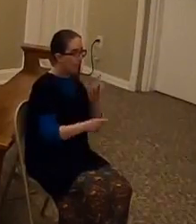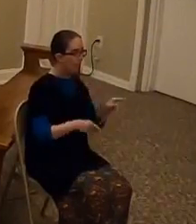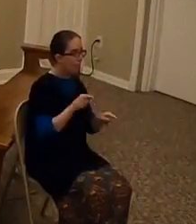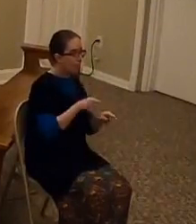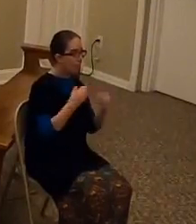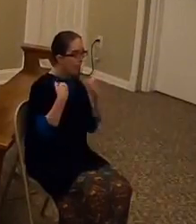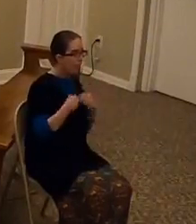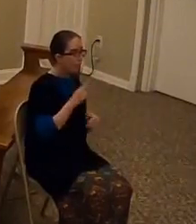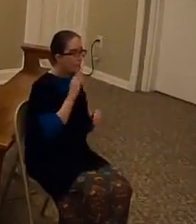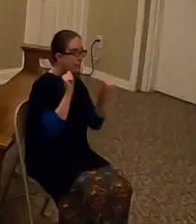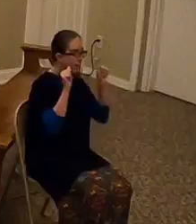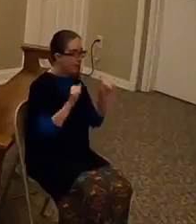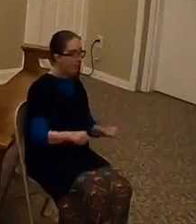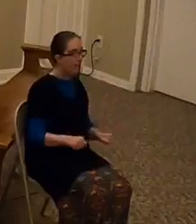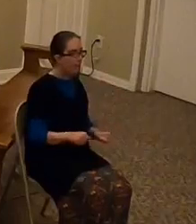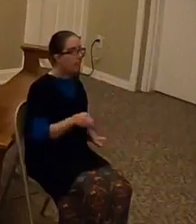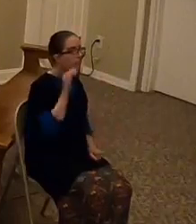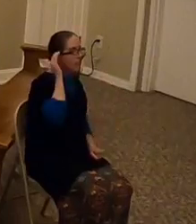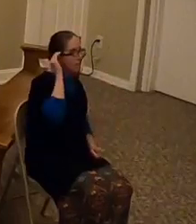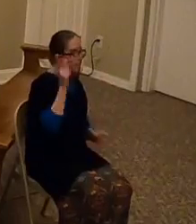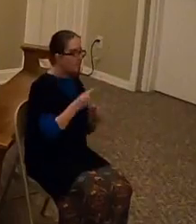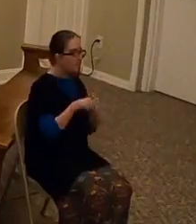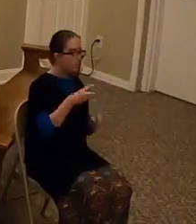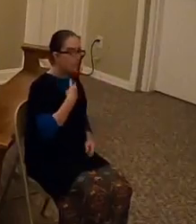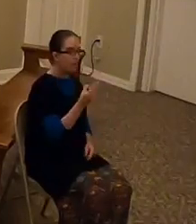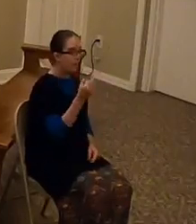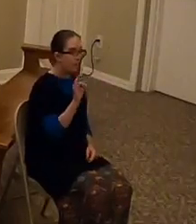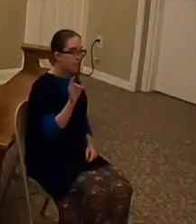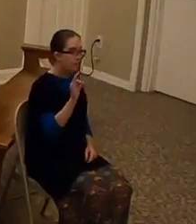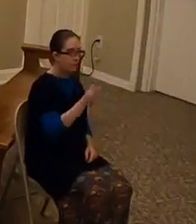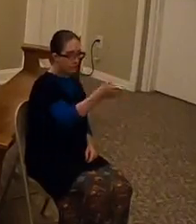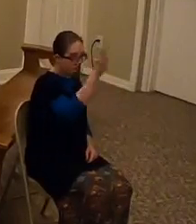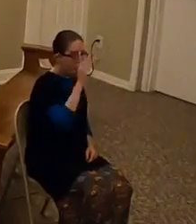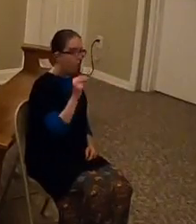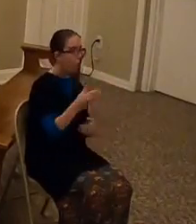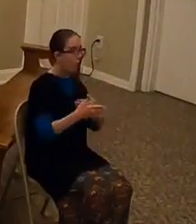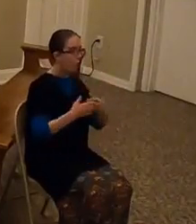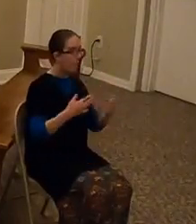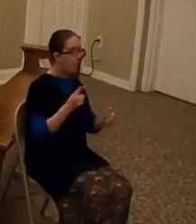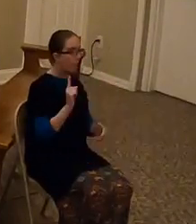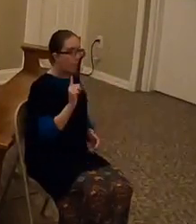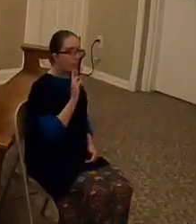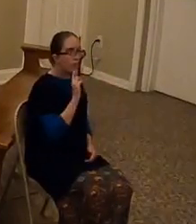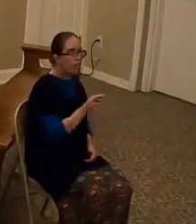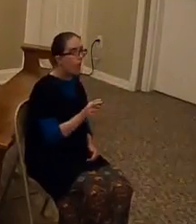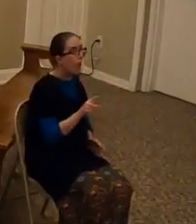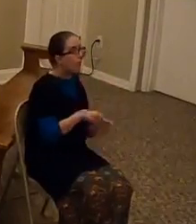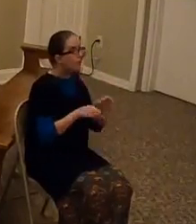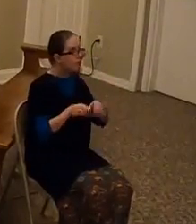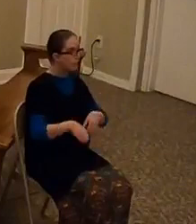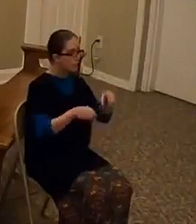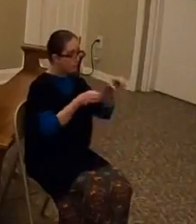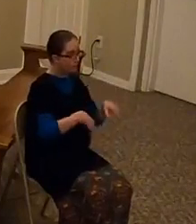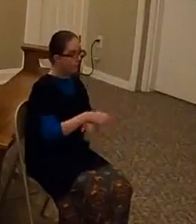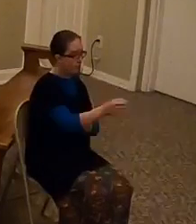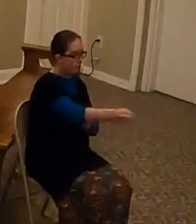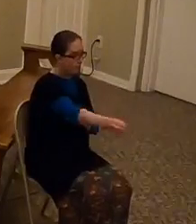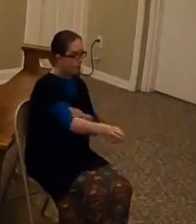You've got to be able to listen to the voice of God no matter where you are or what you're doing.